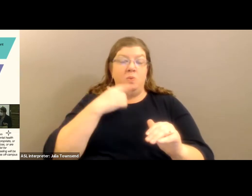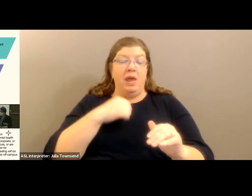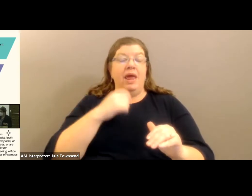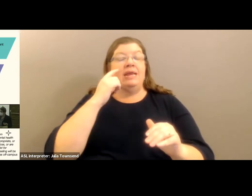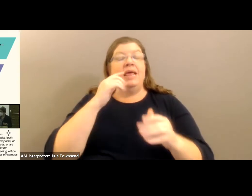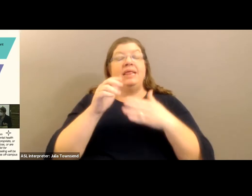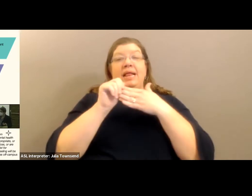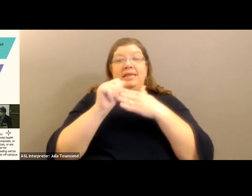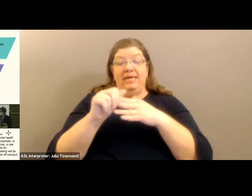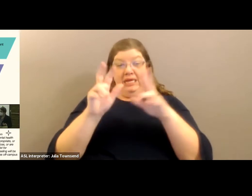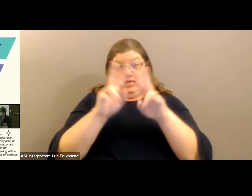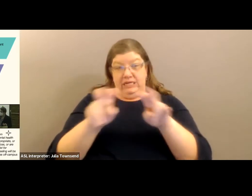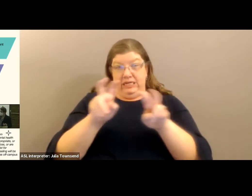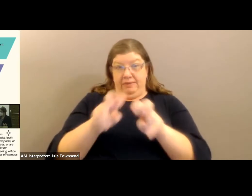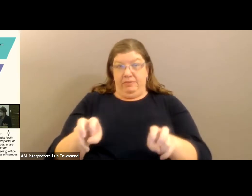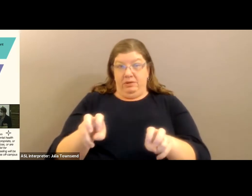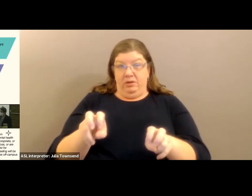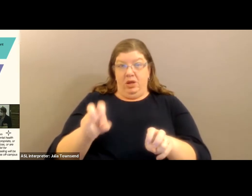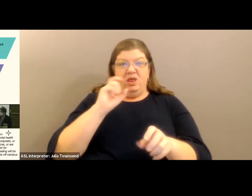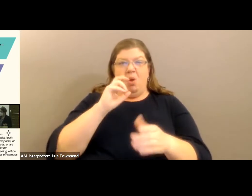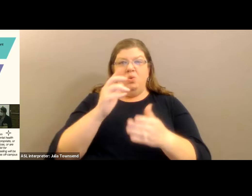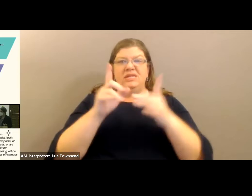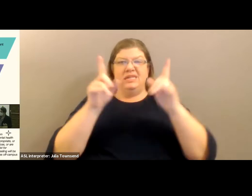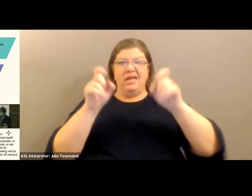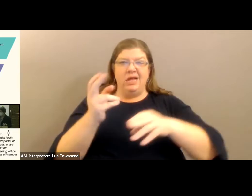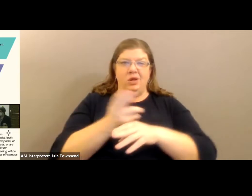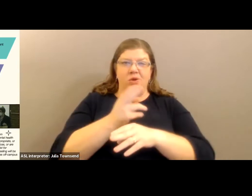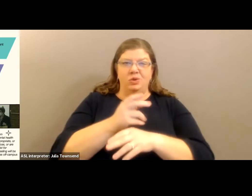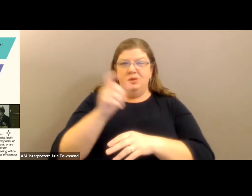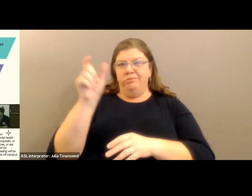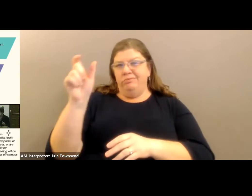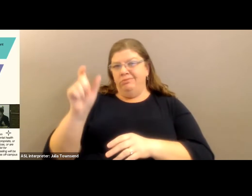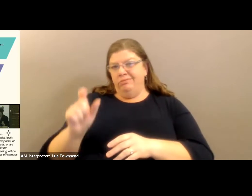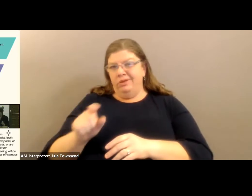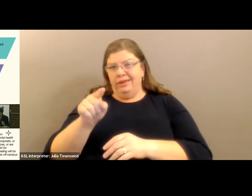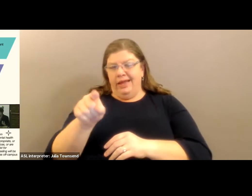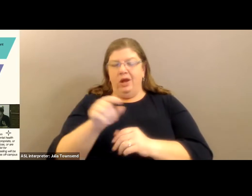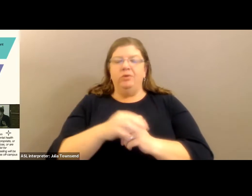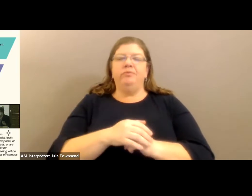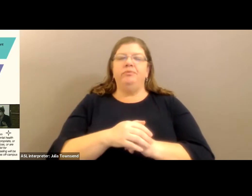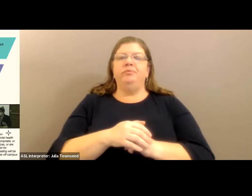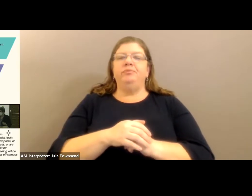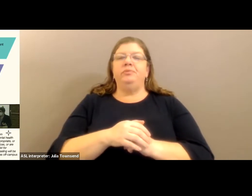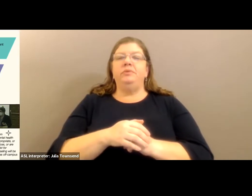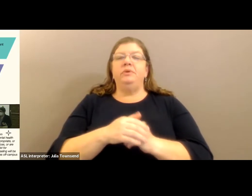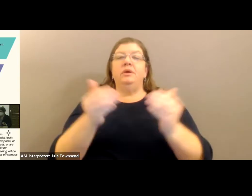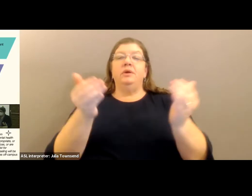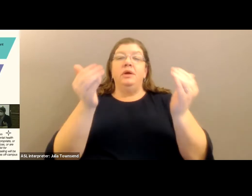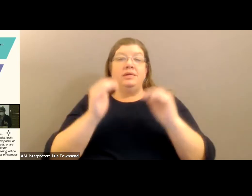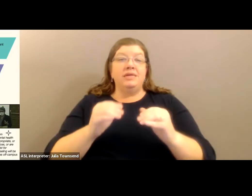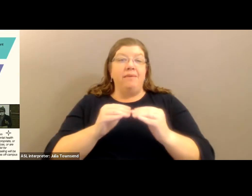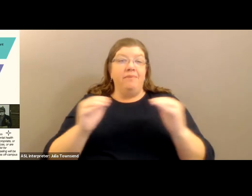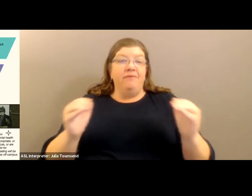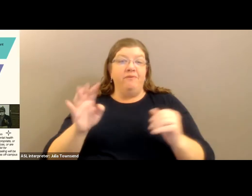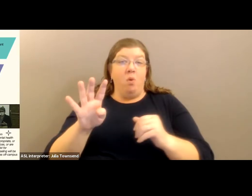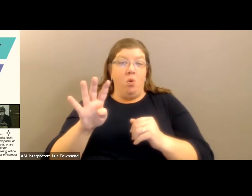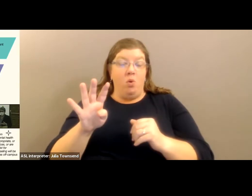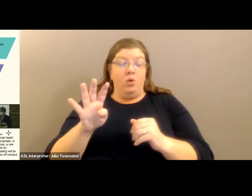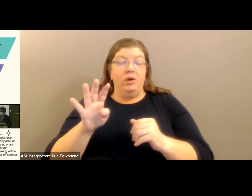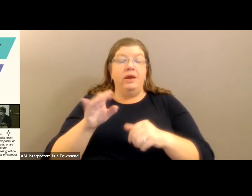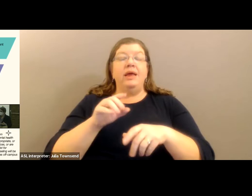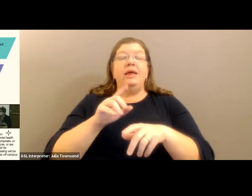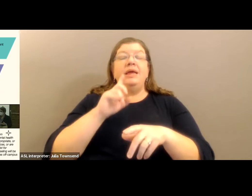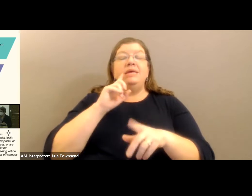and the assessments that they use are listed there on the right. Step 4, the student is assigned to a